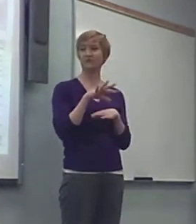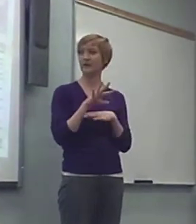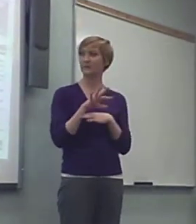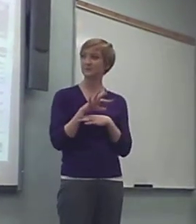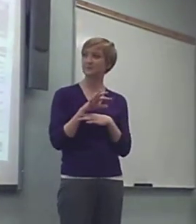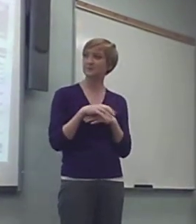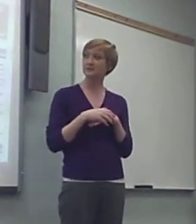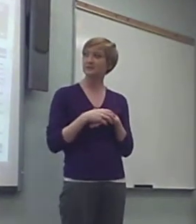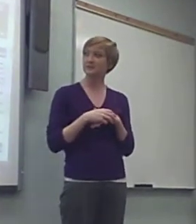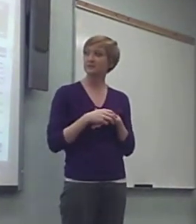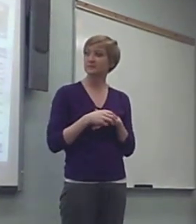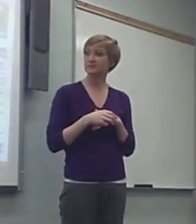Nope, hold on.